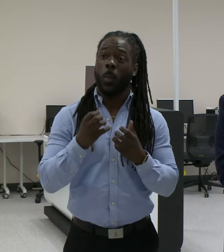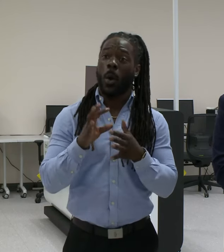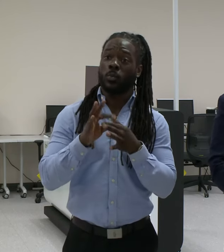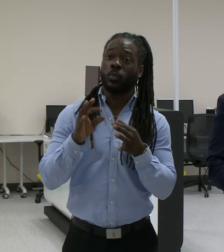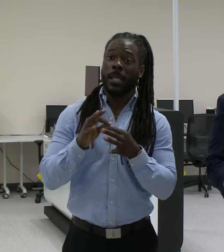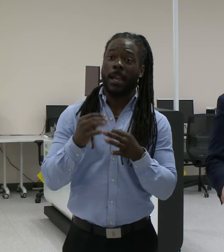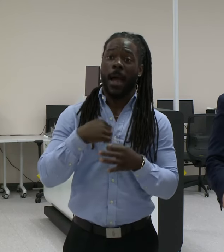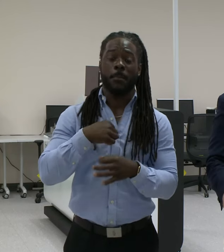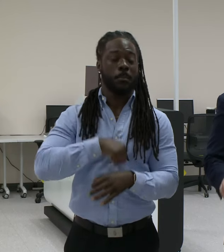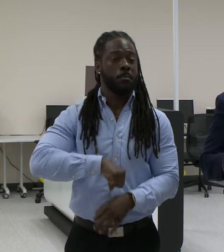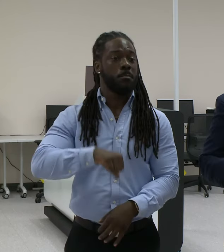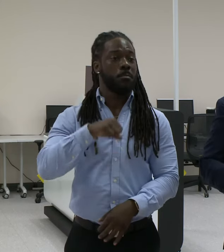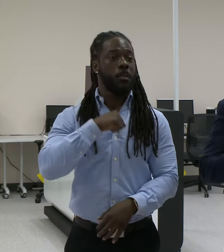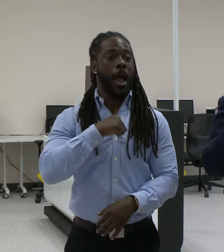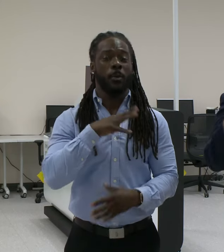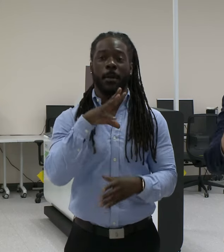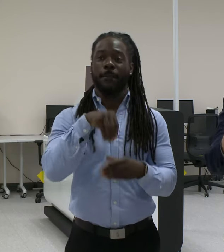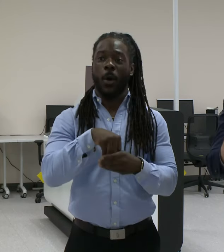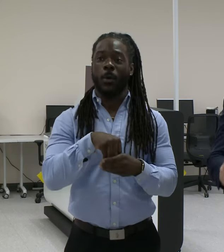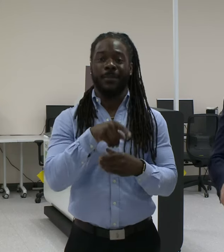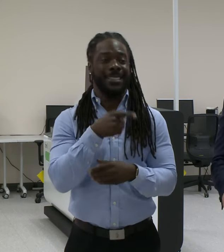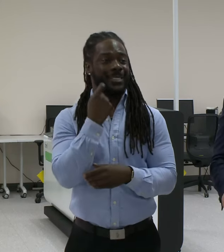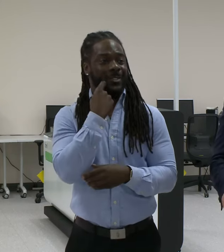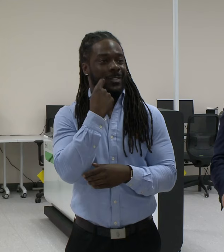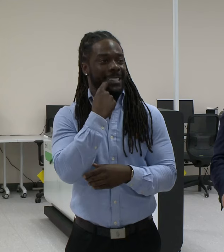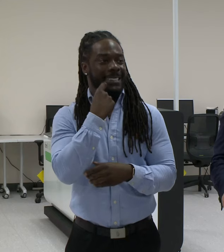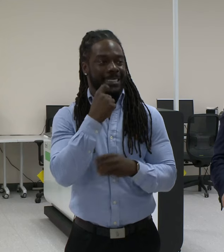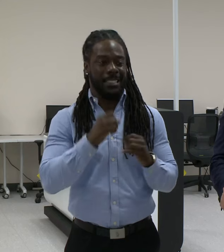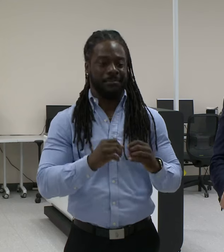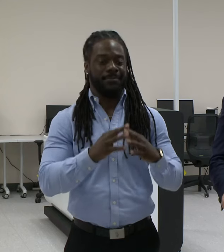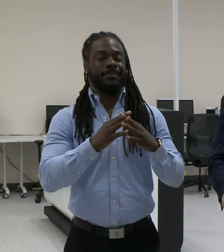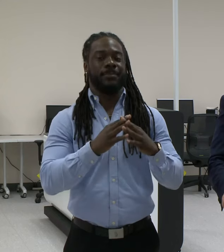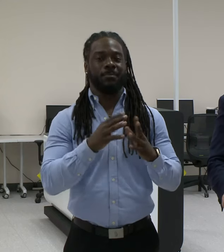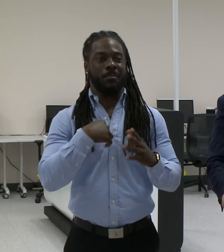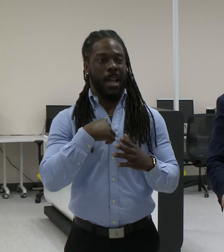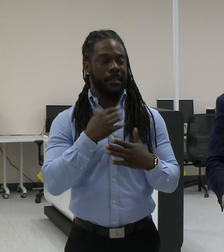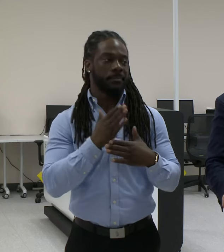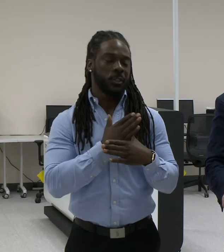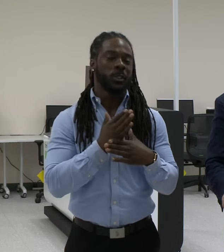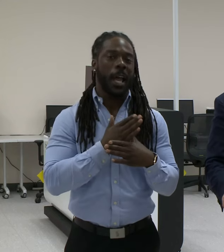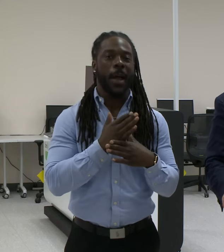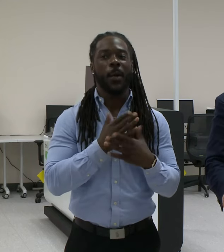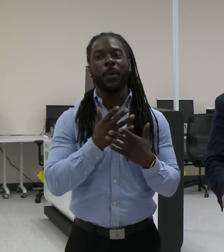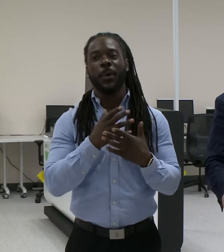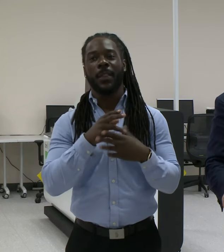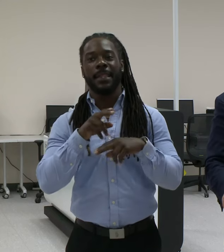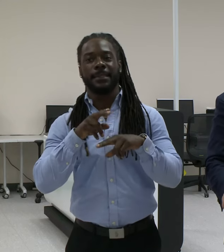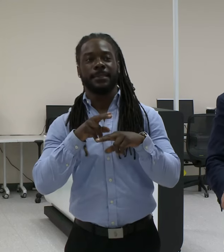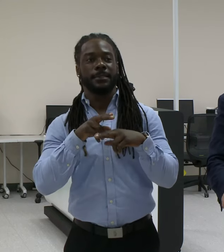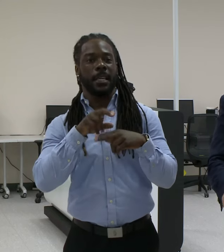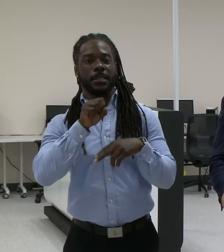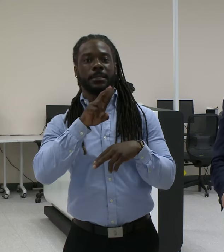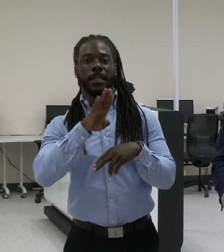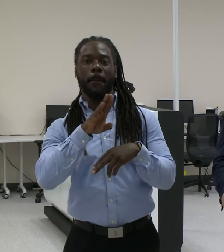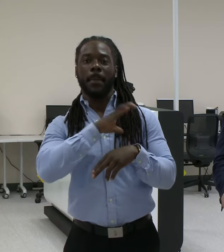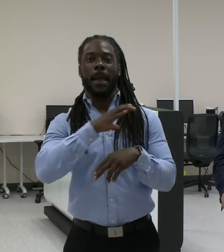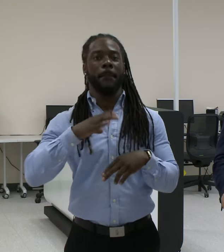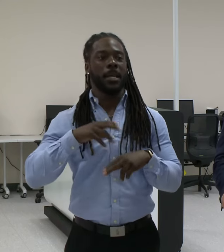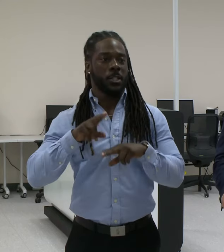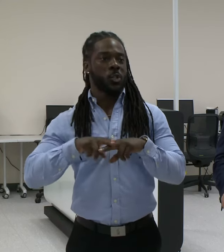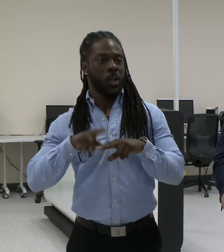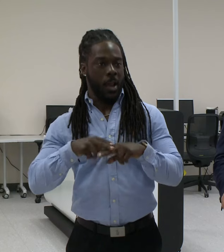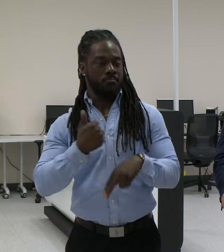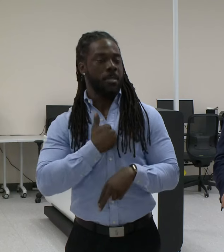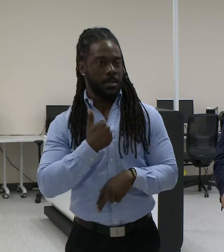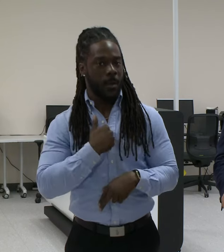proud to have been part of this most recent effort. I do chair the Senate Appropriations Subcommittee that funds and